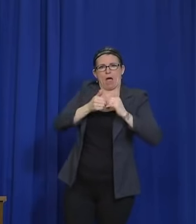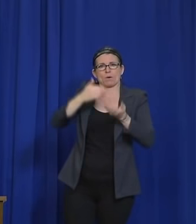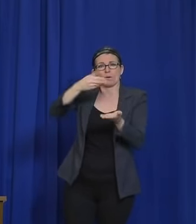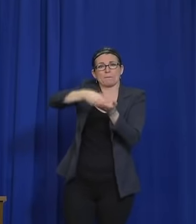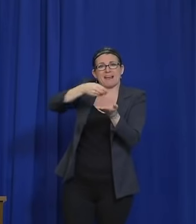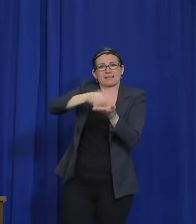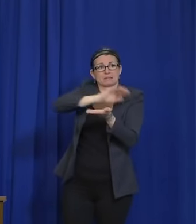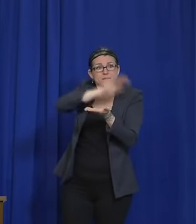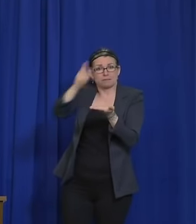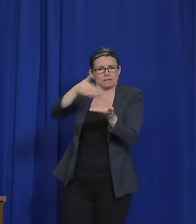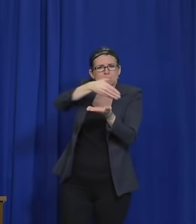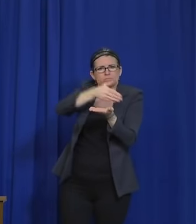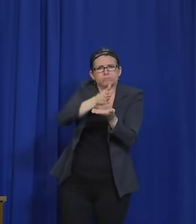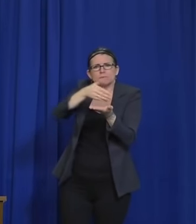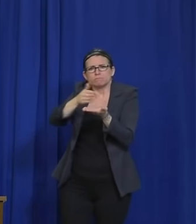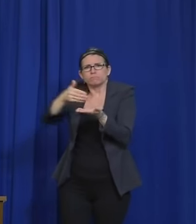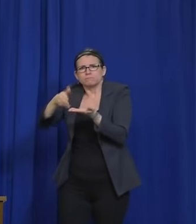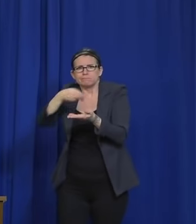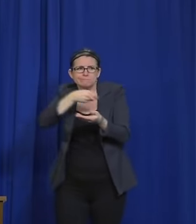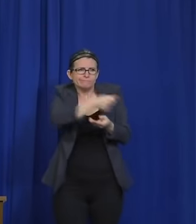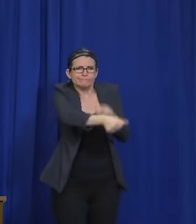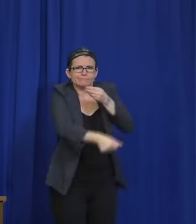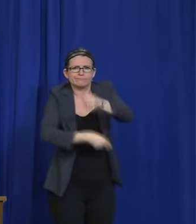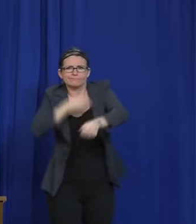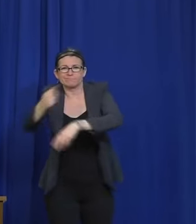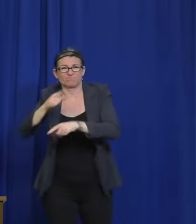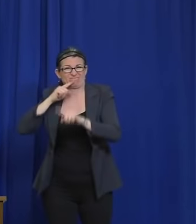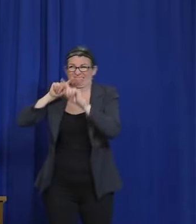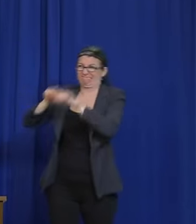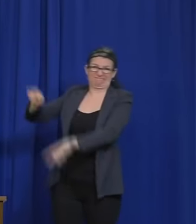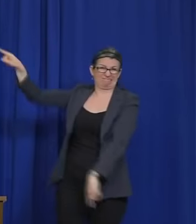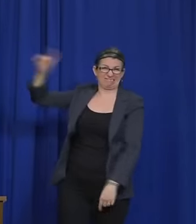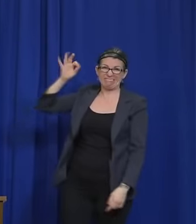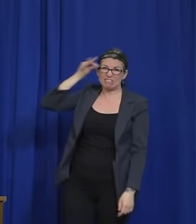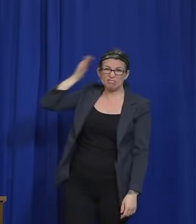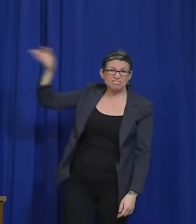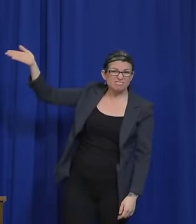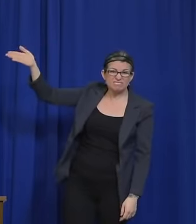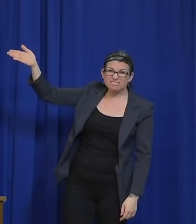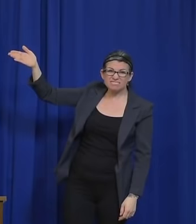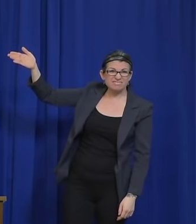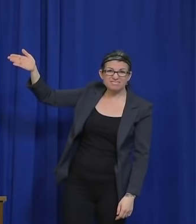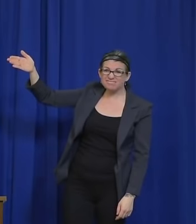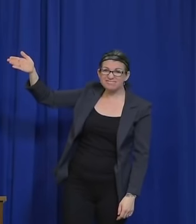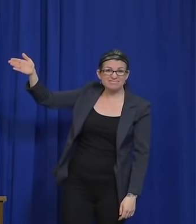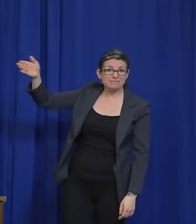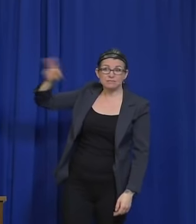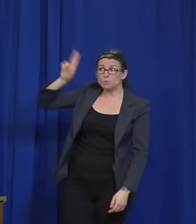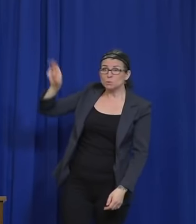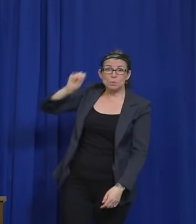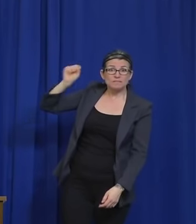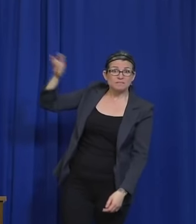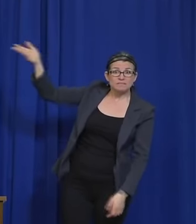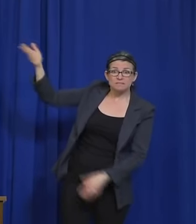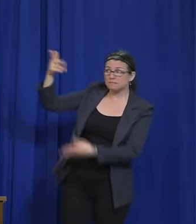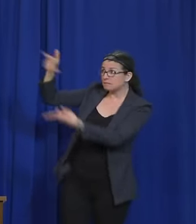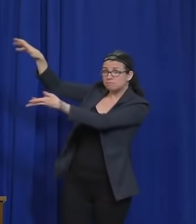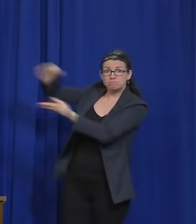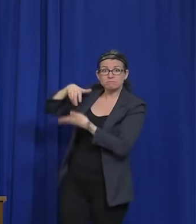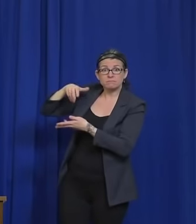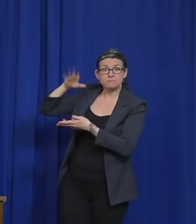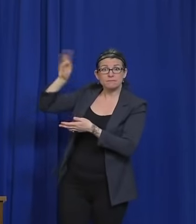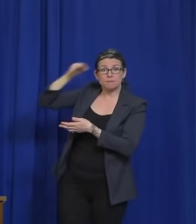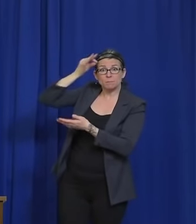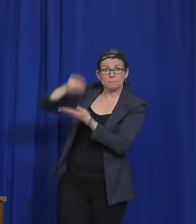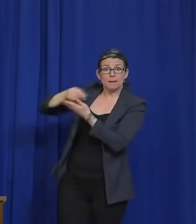government does as well. There's been a lot of lobbying the federal government to allow the states, all states,